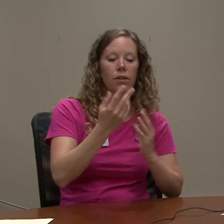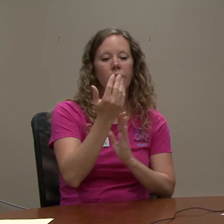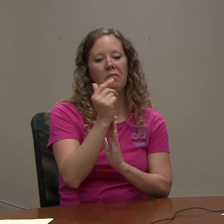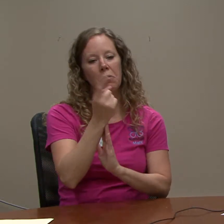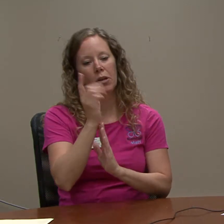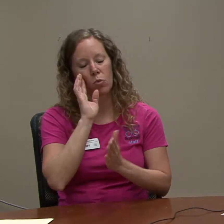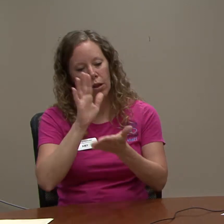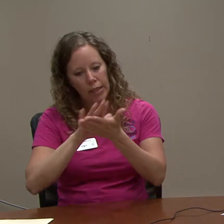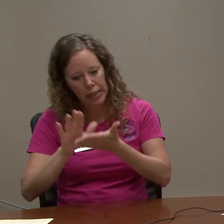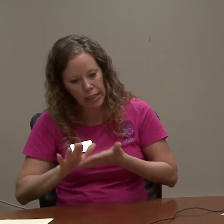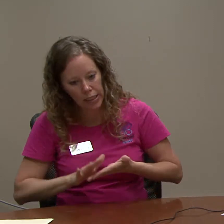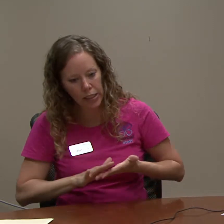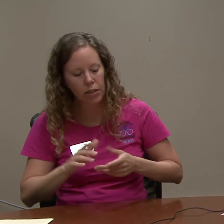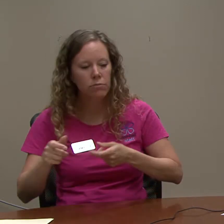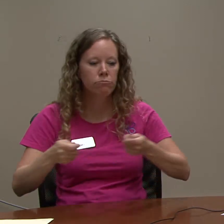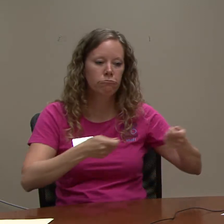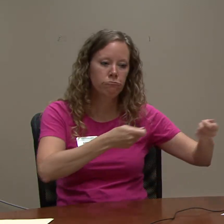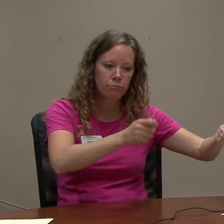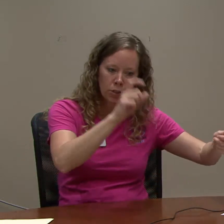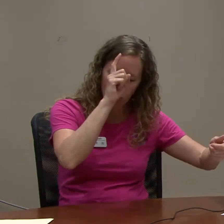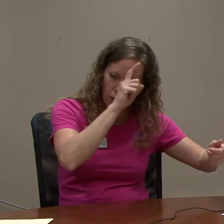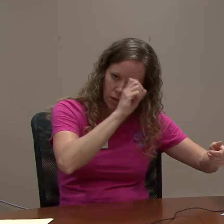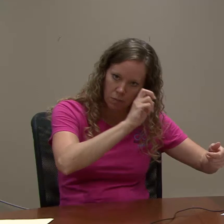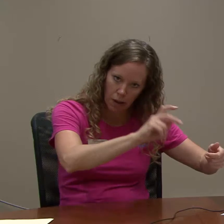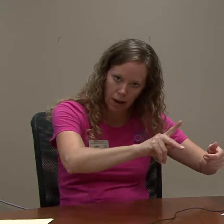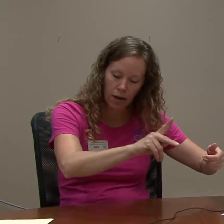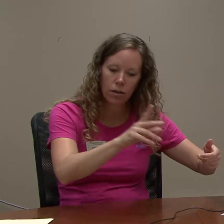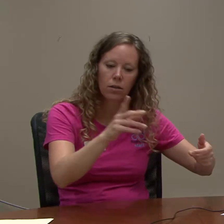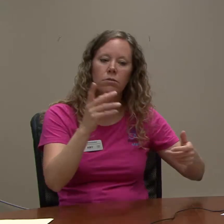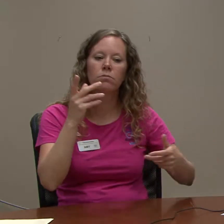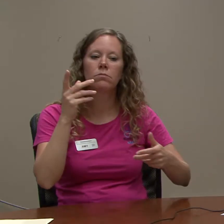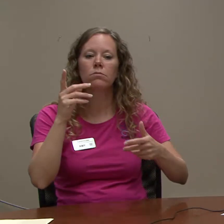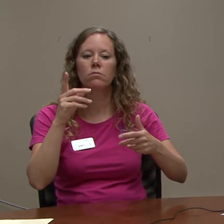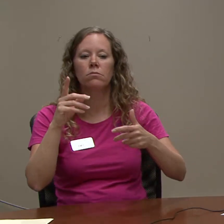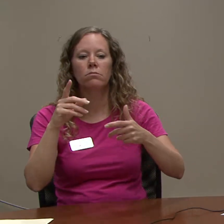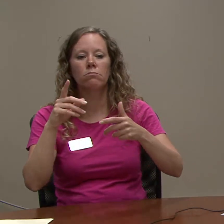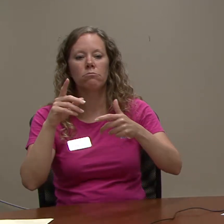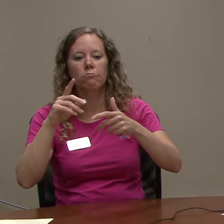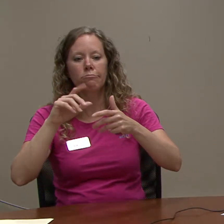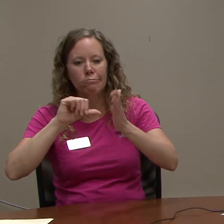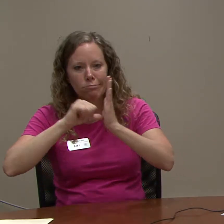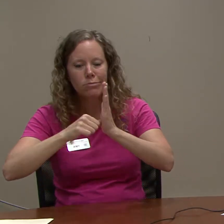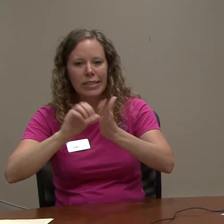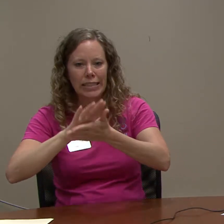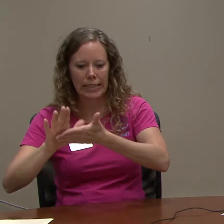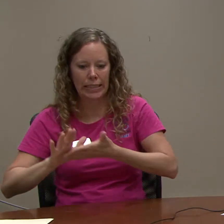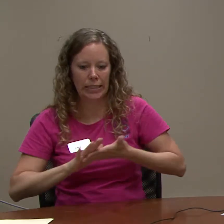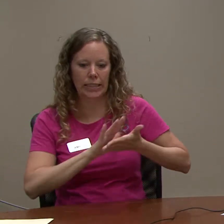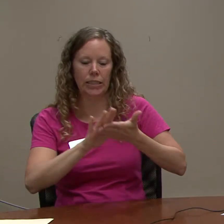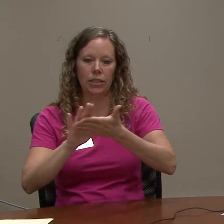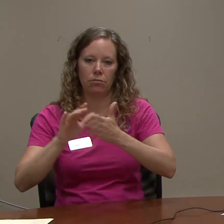resident, screening the visitor, and sanitizing the booths.